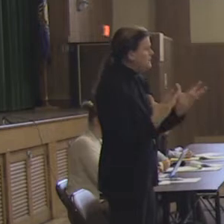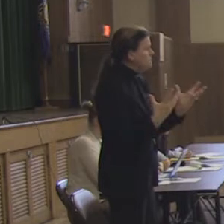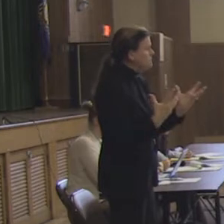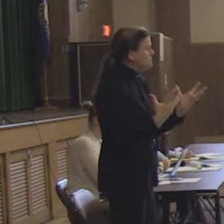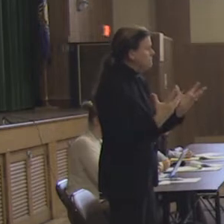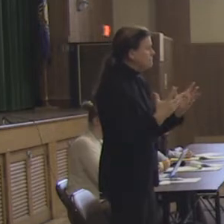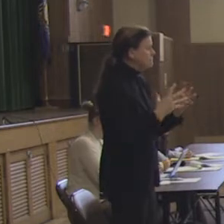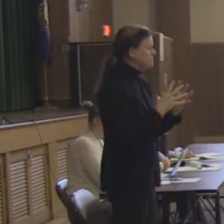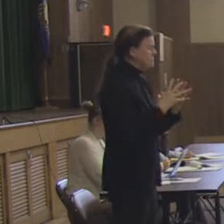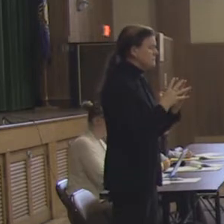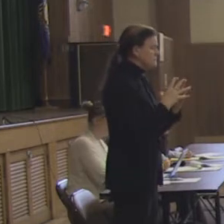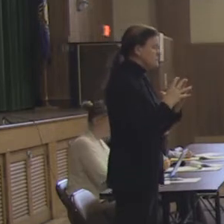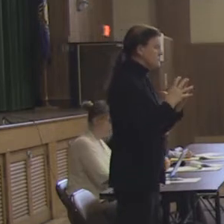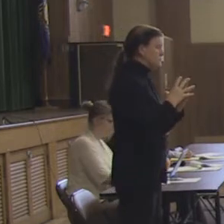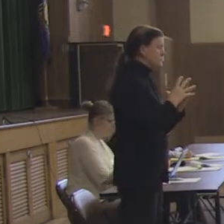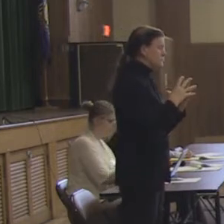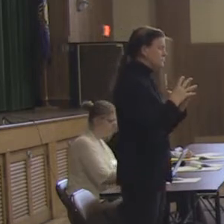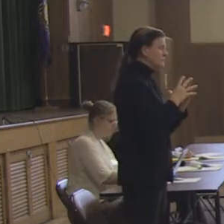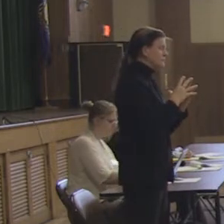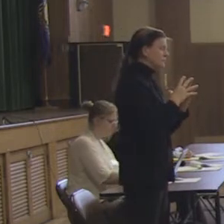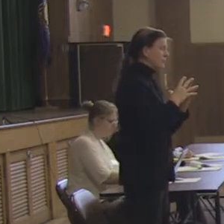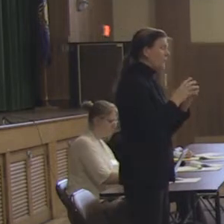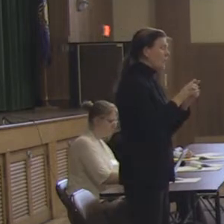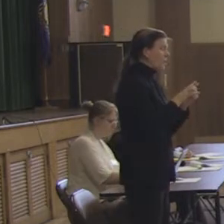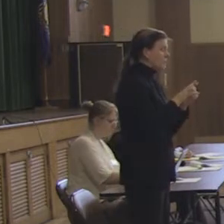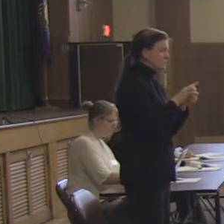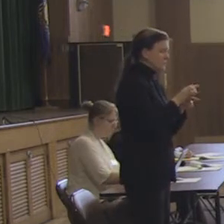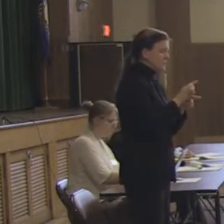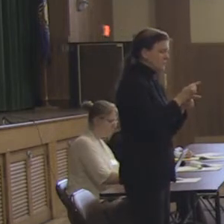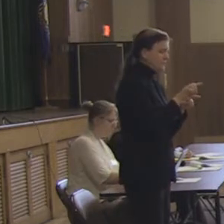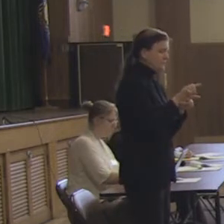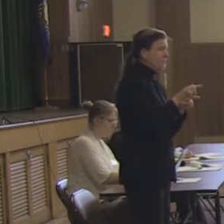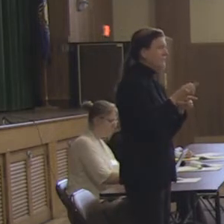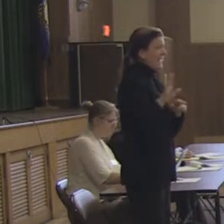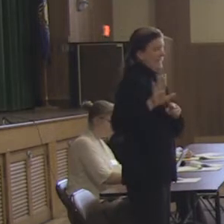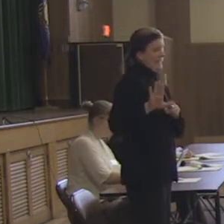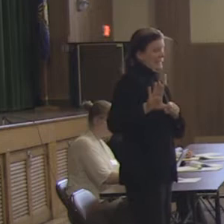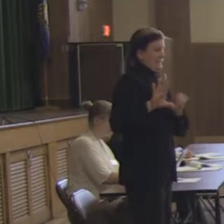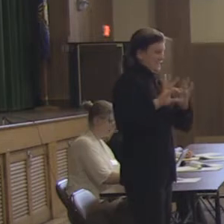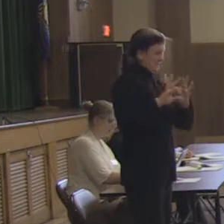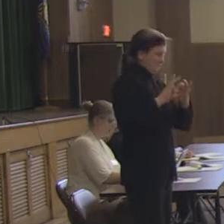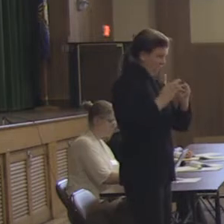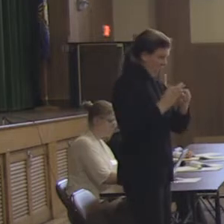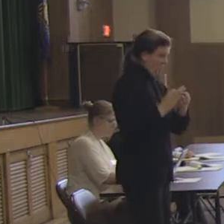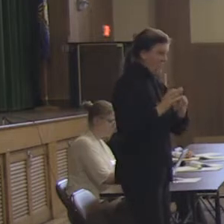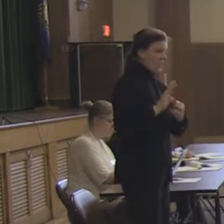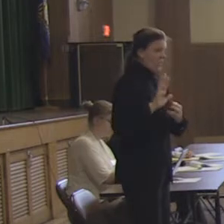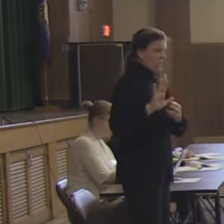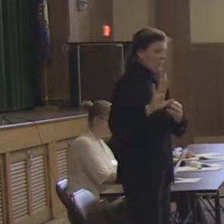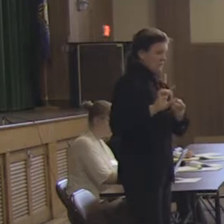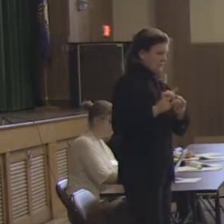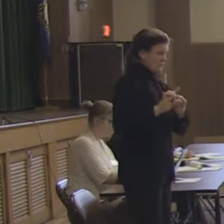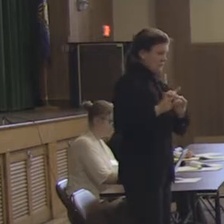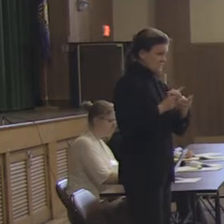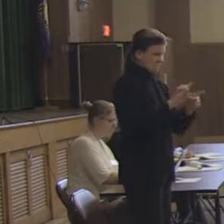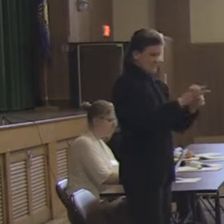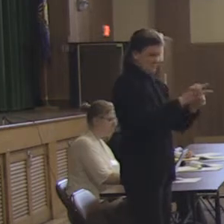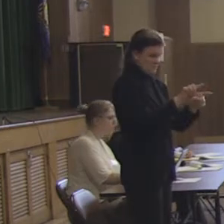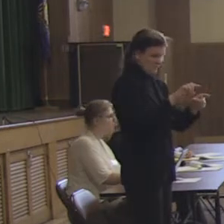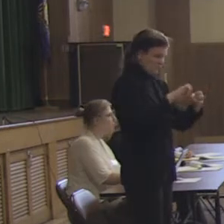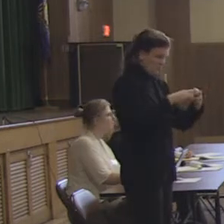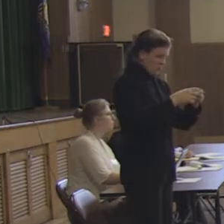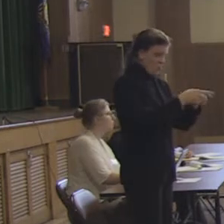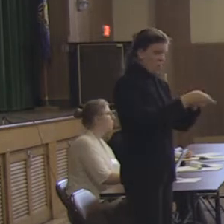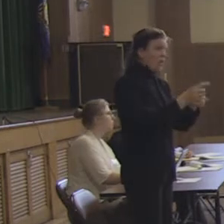We have also gotten several calls from family members and from individuals living with mental health